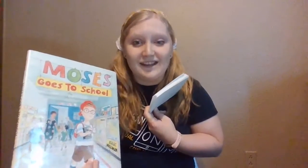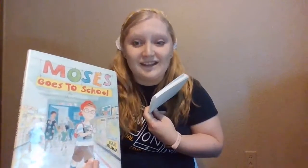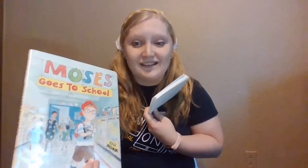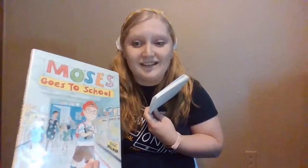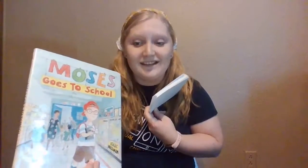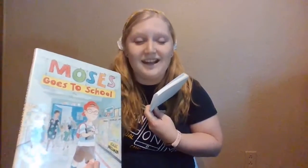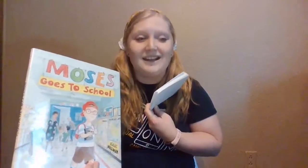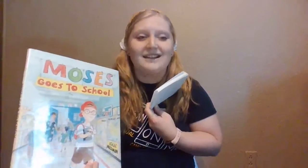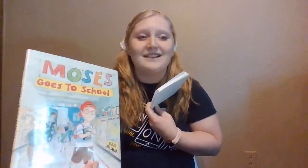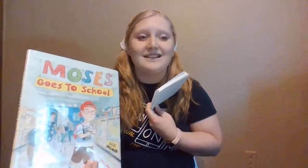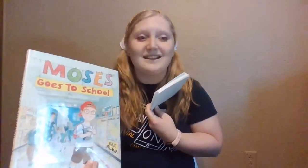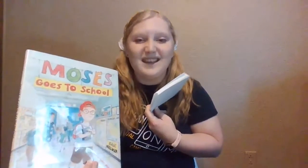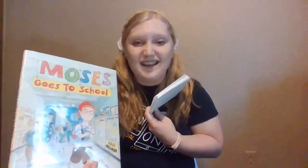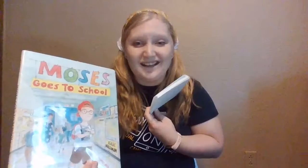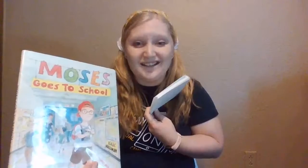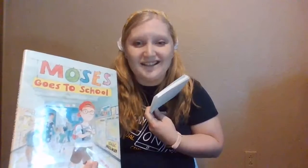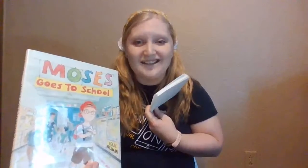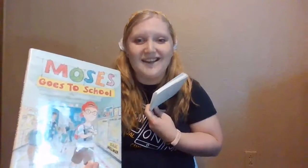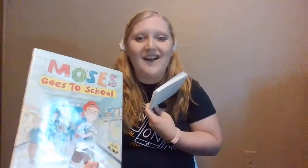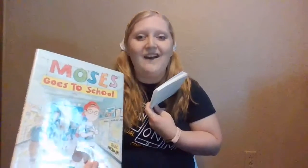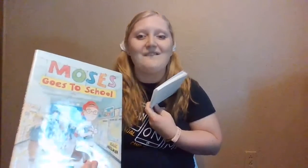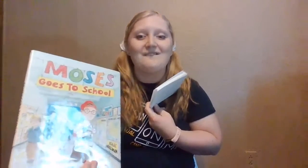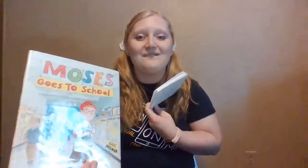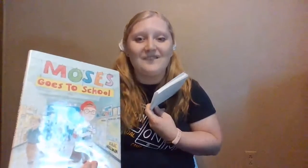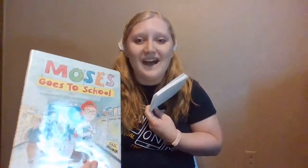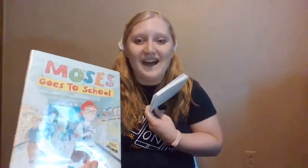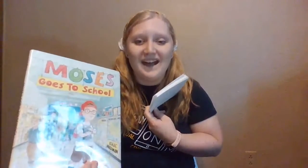7, 6, 5,